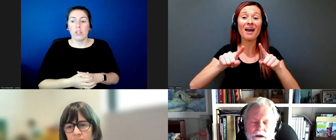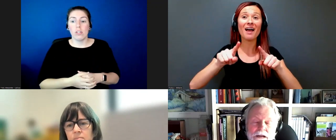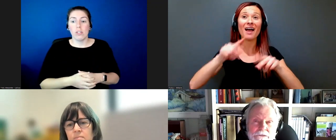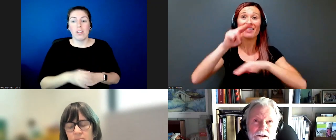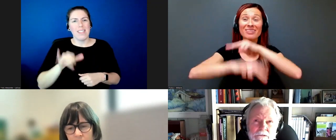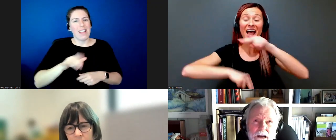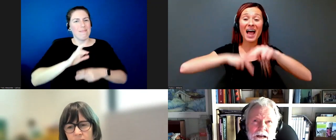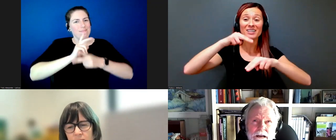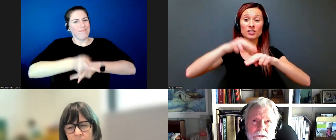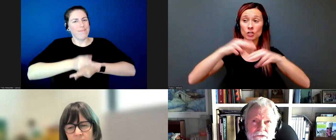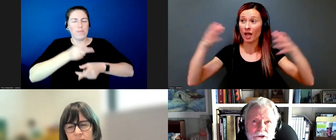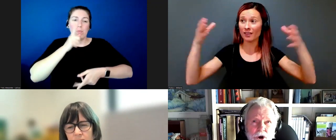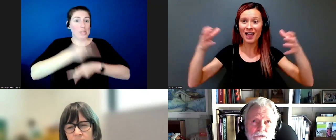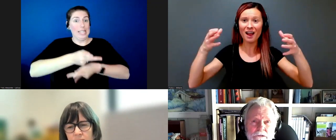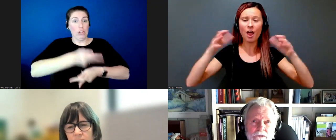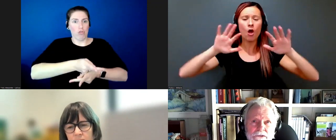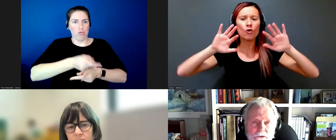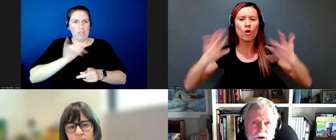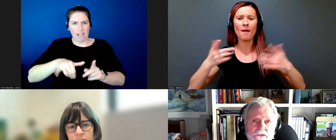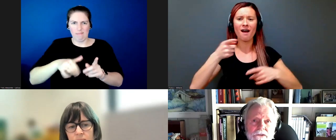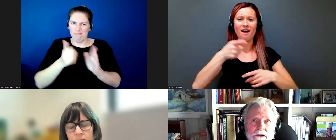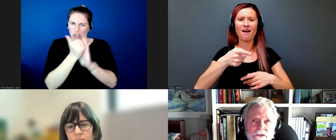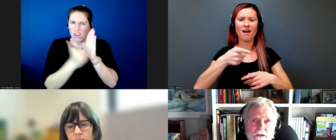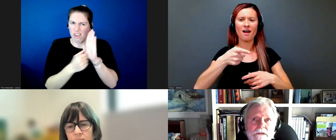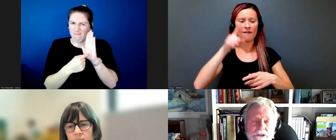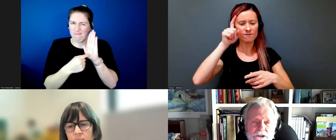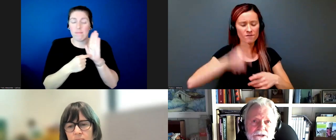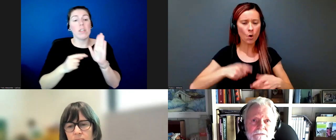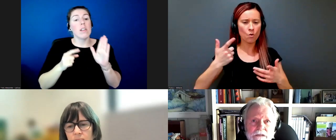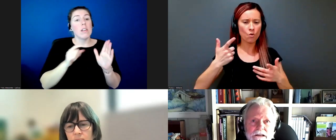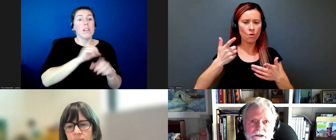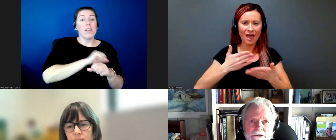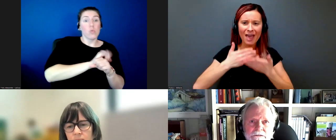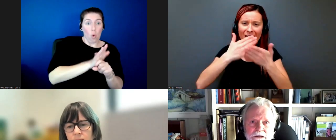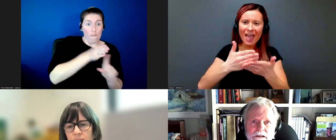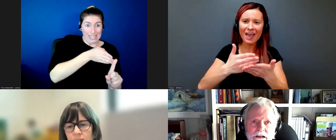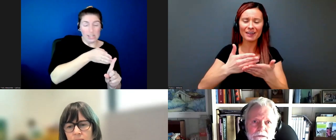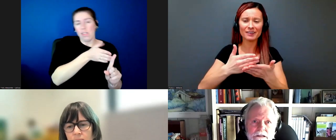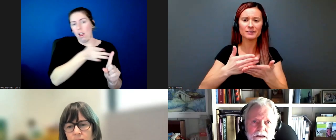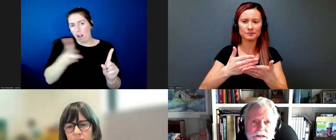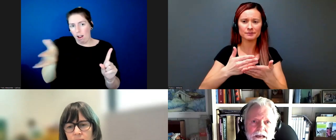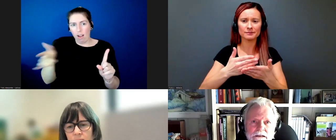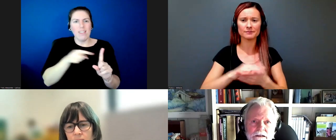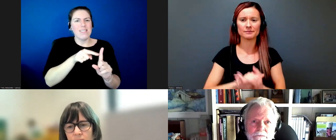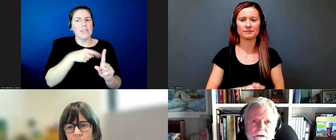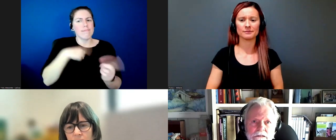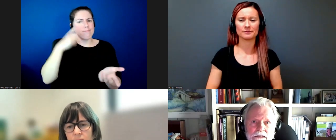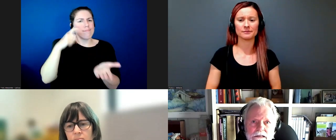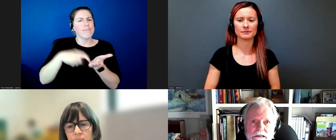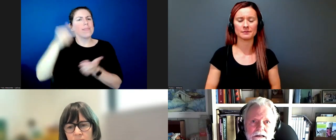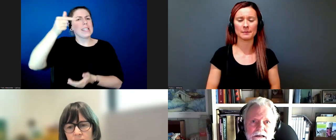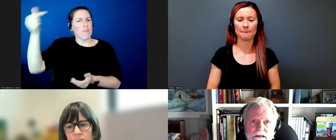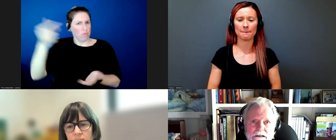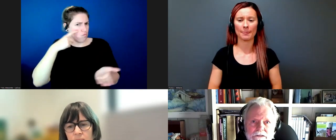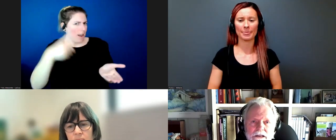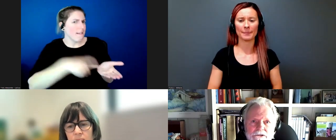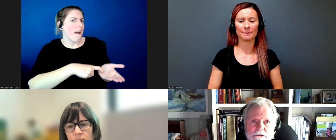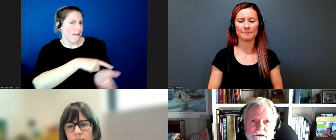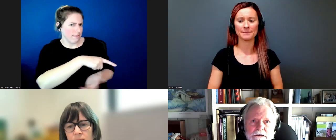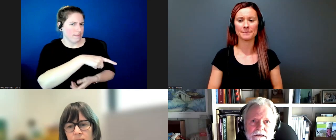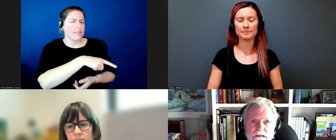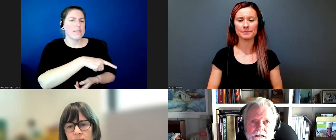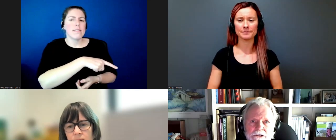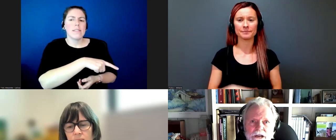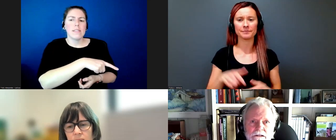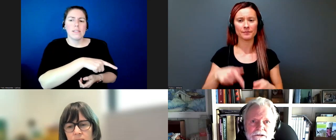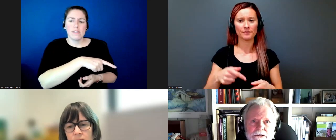what I found coming through COVID was there was some additional recognition by the government of Canada about the